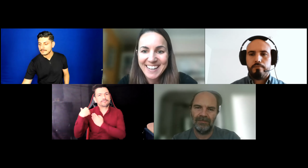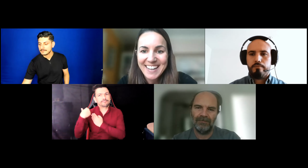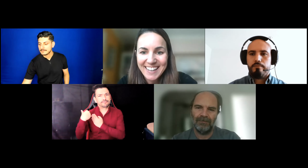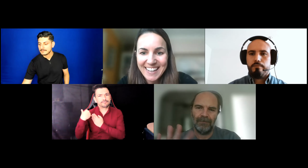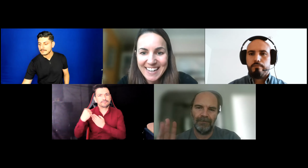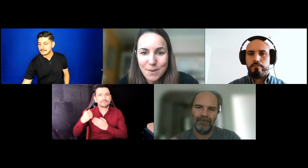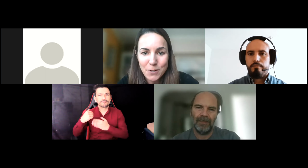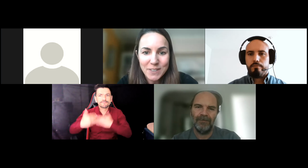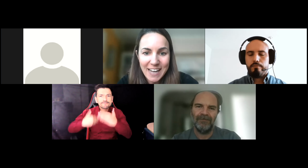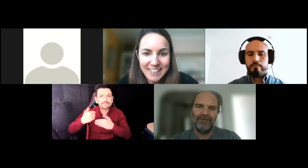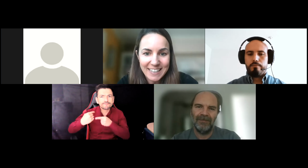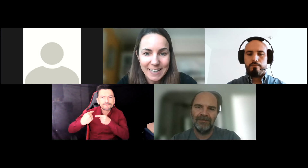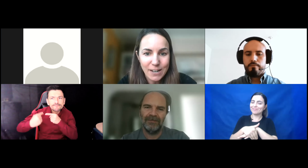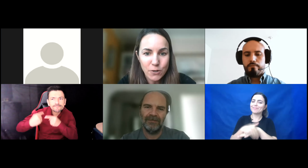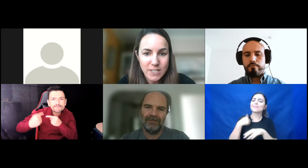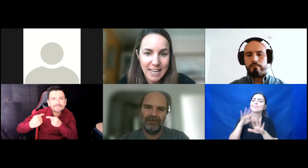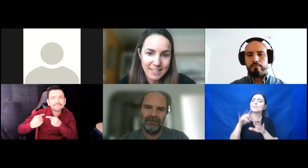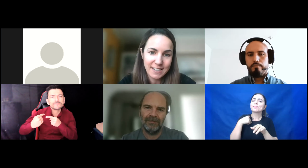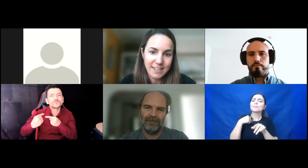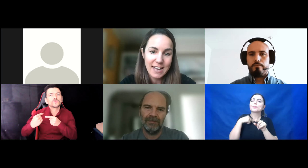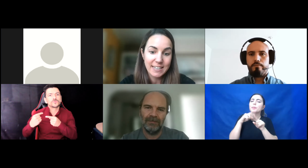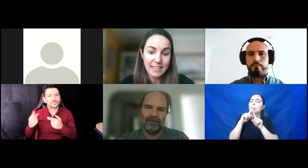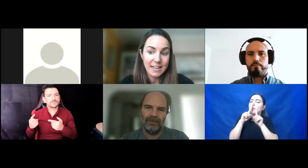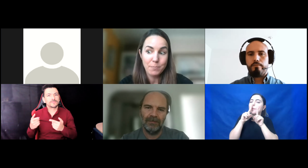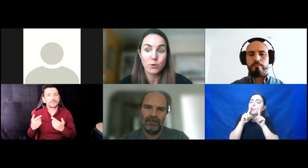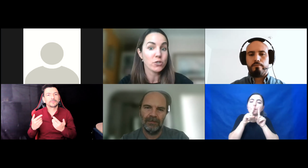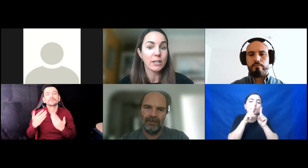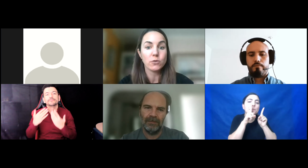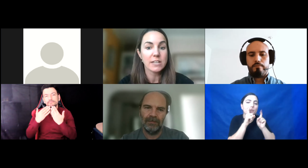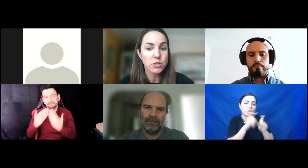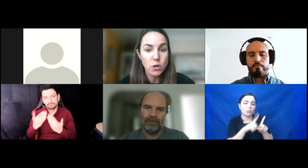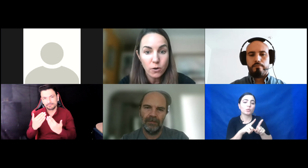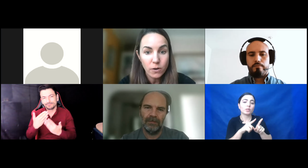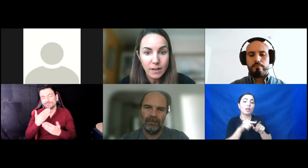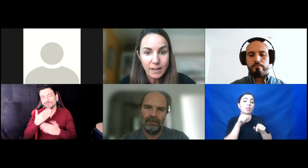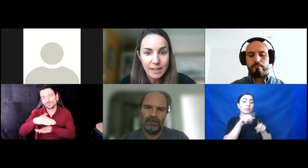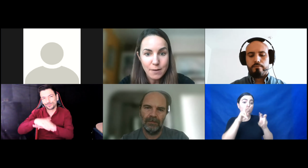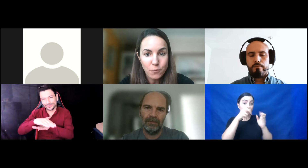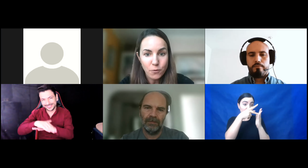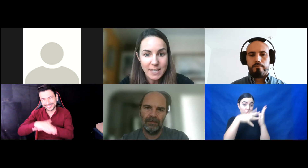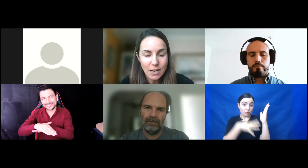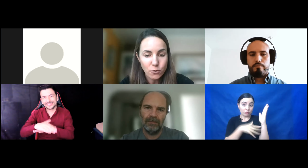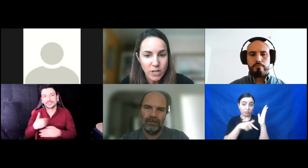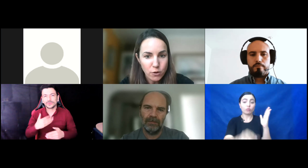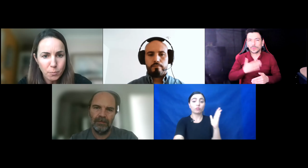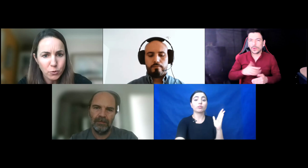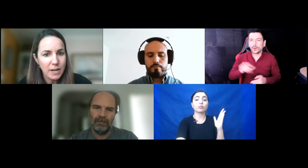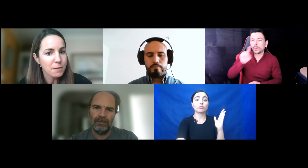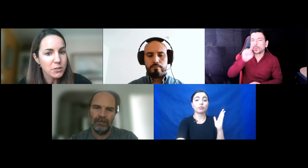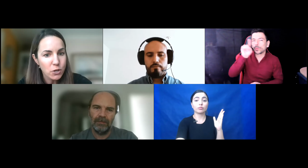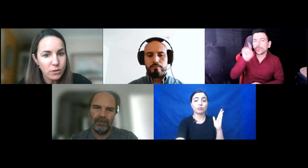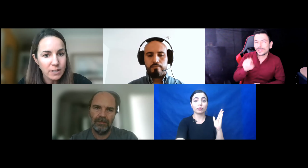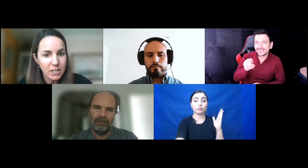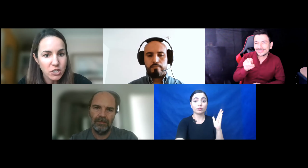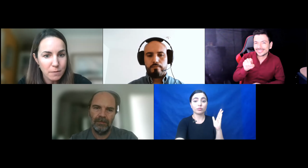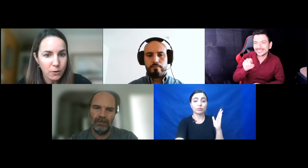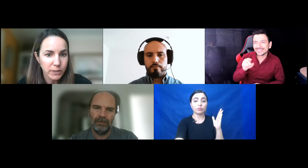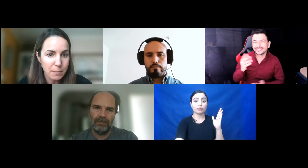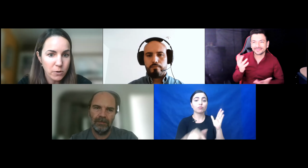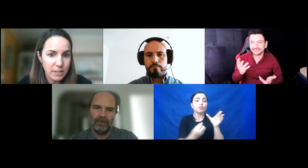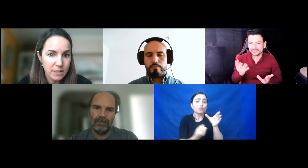and Innovation Division. Gonzalo, good afternoon. I would like to ask you the following question. This project was born and was